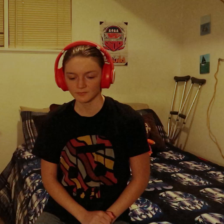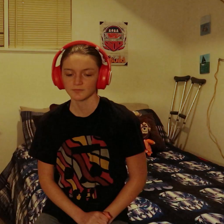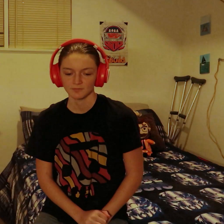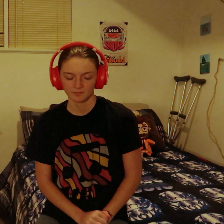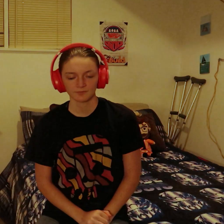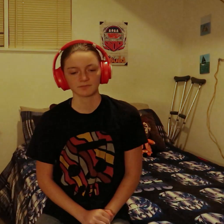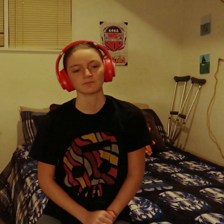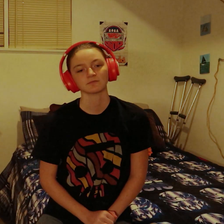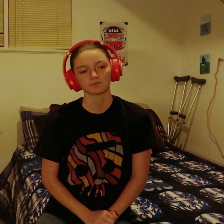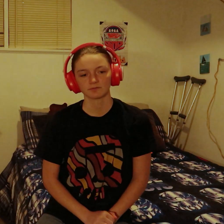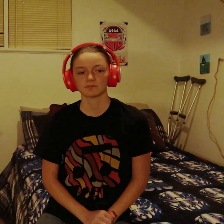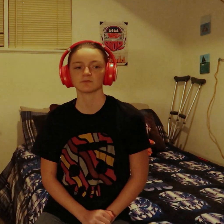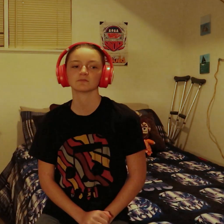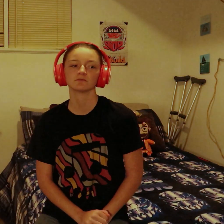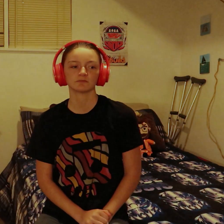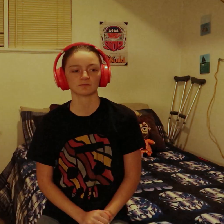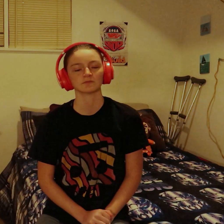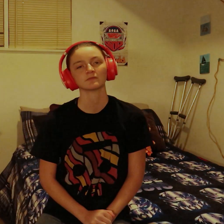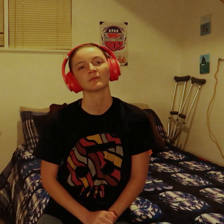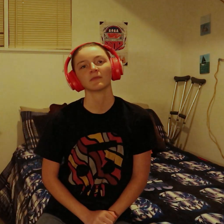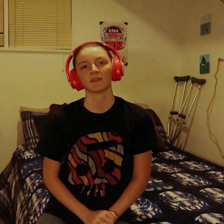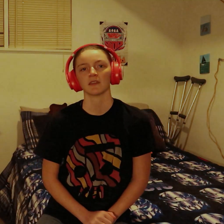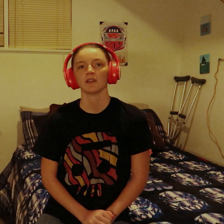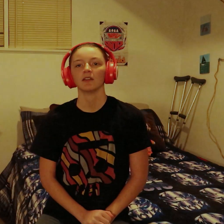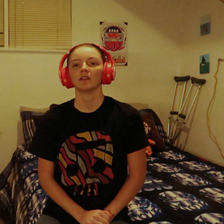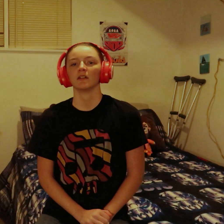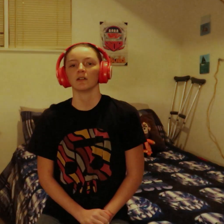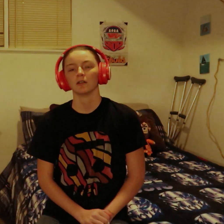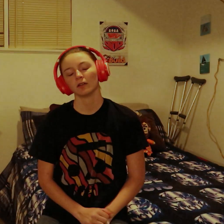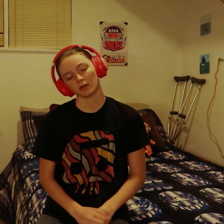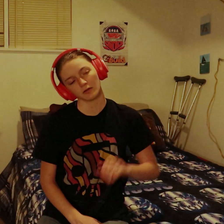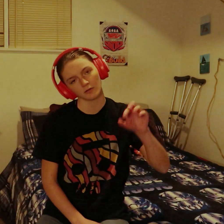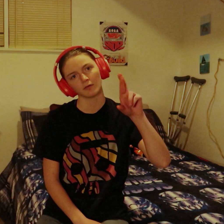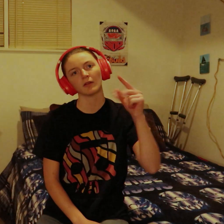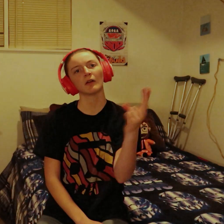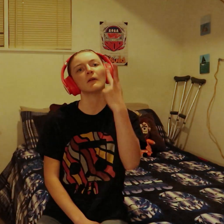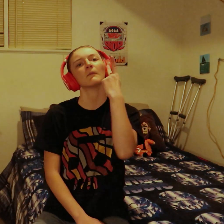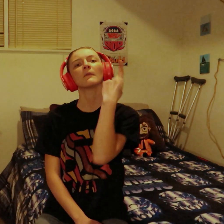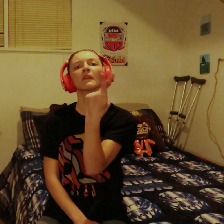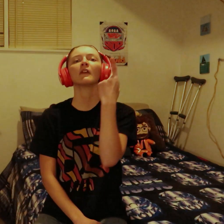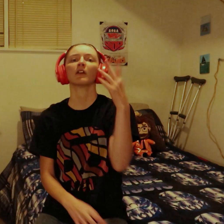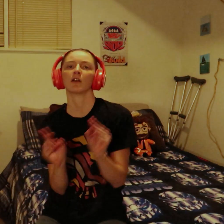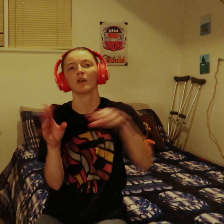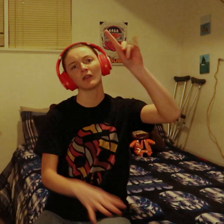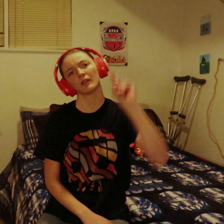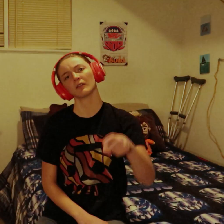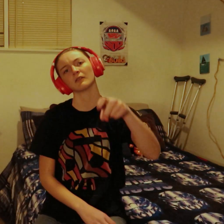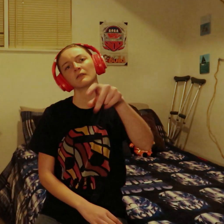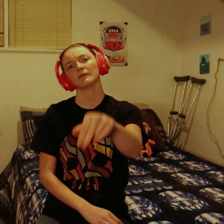he's watching, but is he seeing? Maybe I'm not him, but I still need him. Father's a fighter, no hiding the scars.